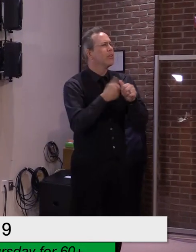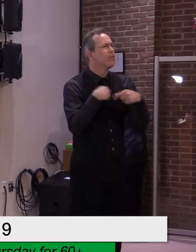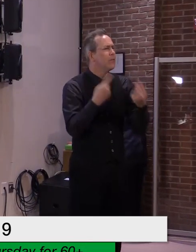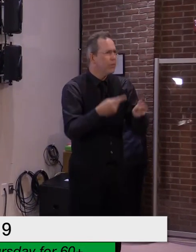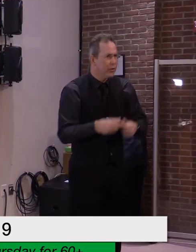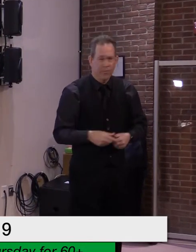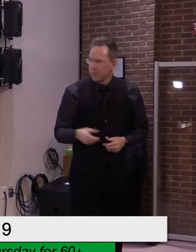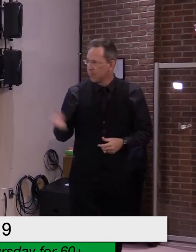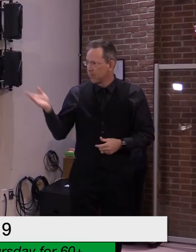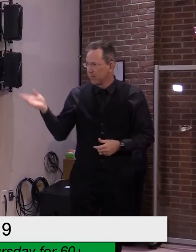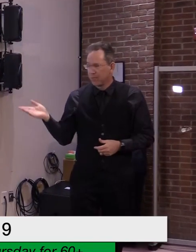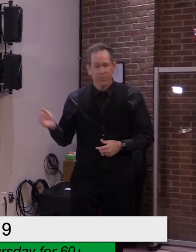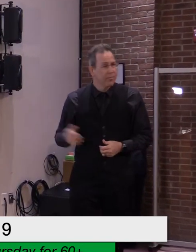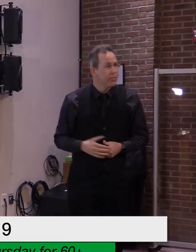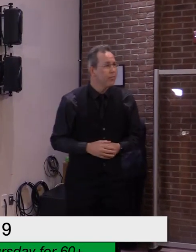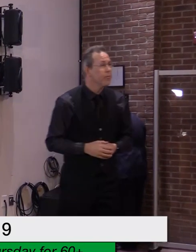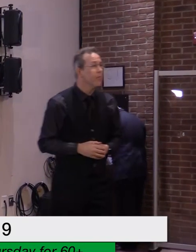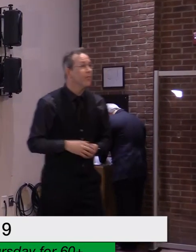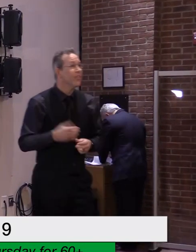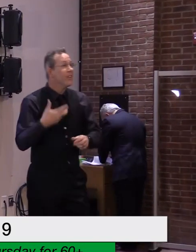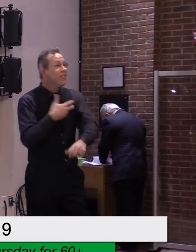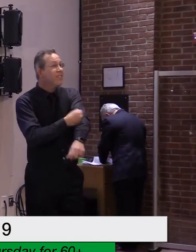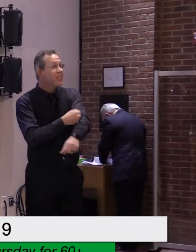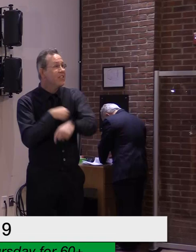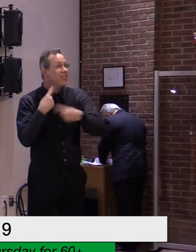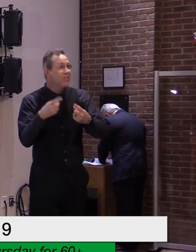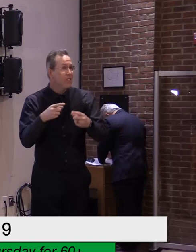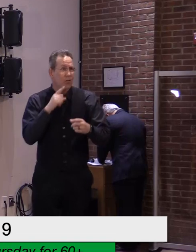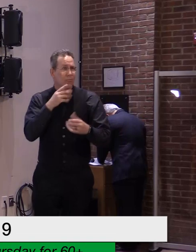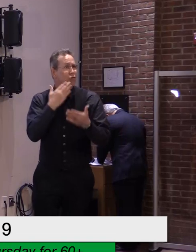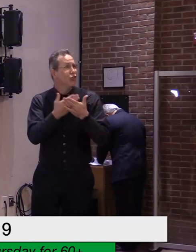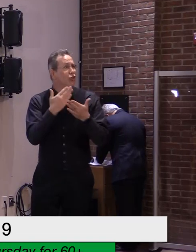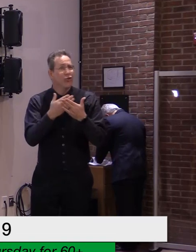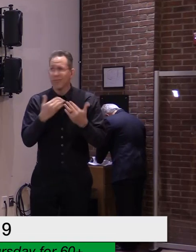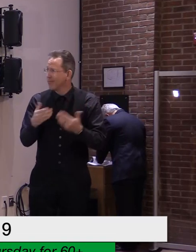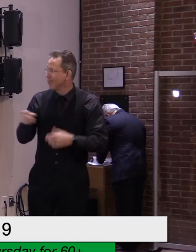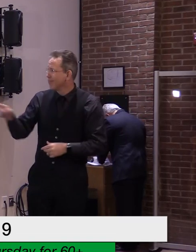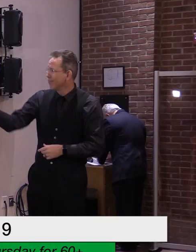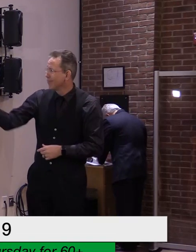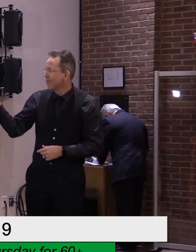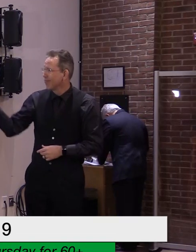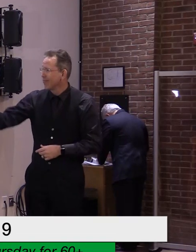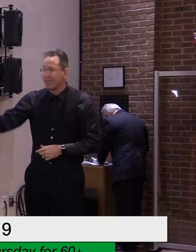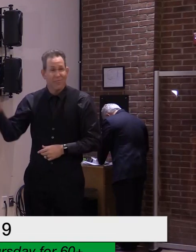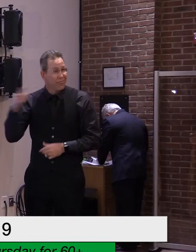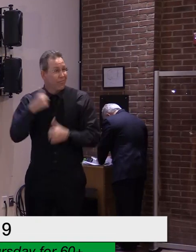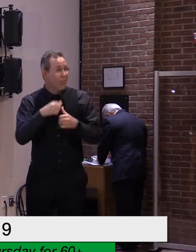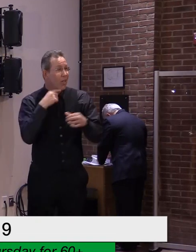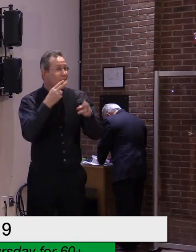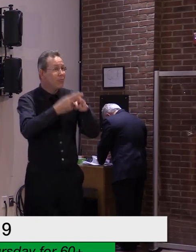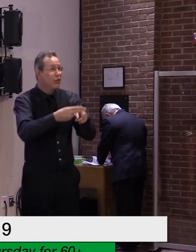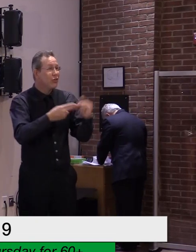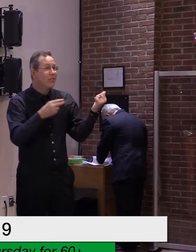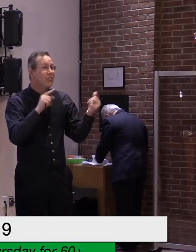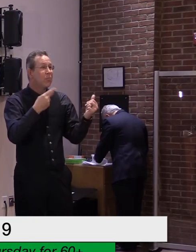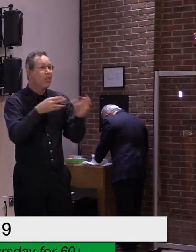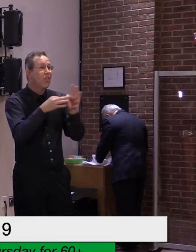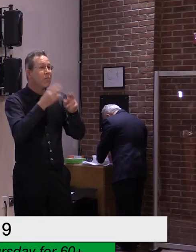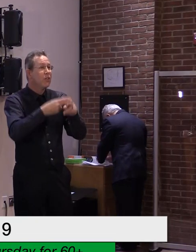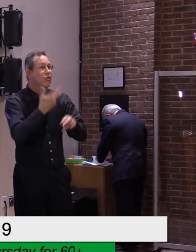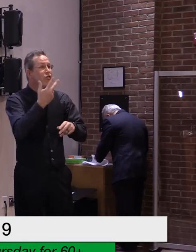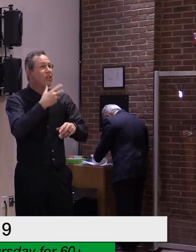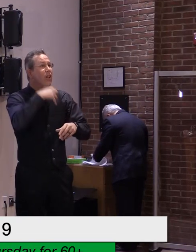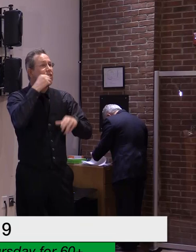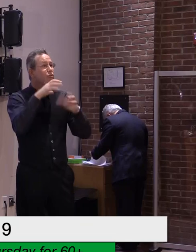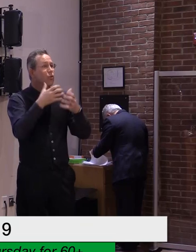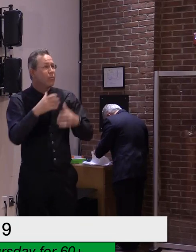that holds the most promise and is having one of the biggest impacts in Vermont, which is the number of Vermonters who are stepping up to